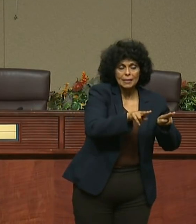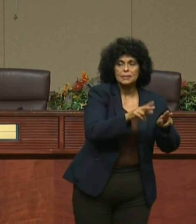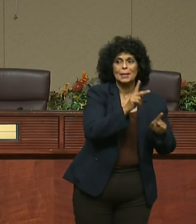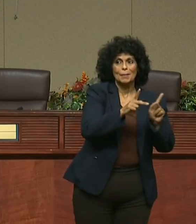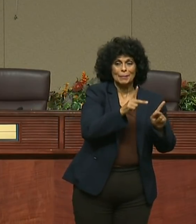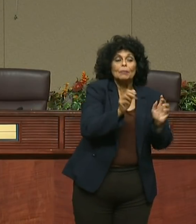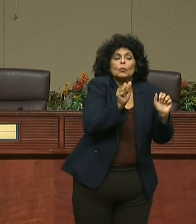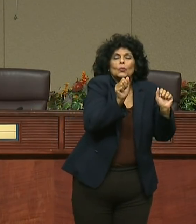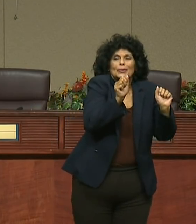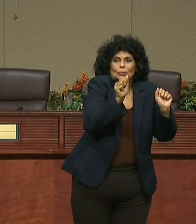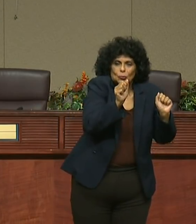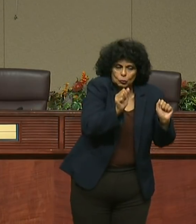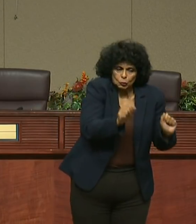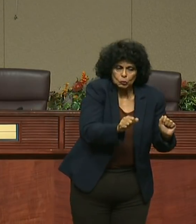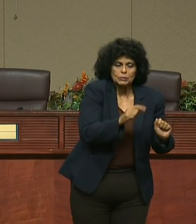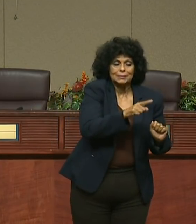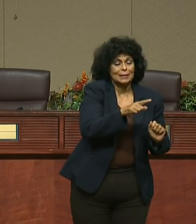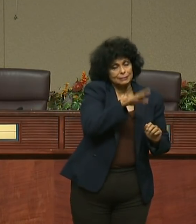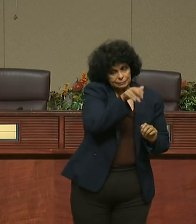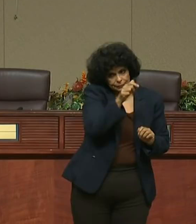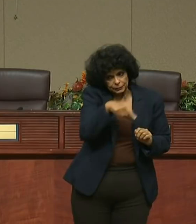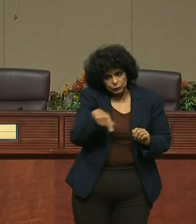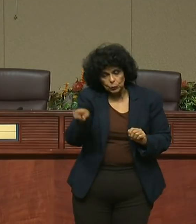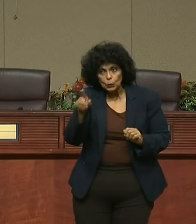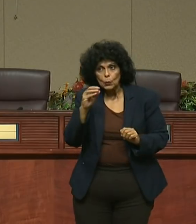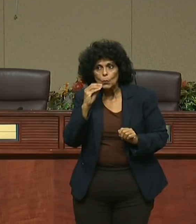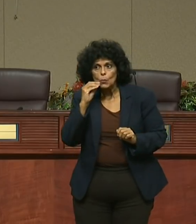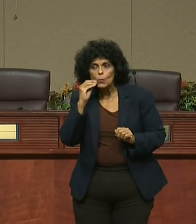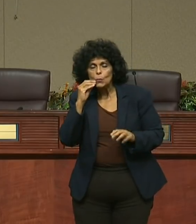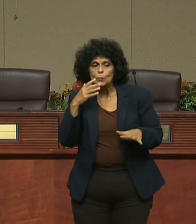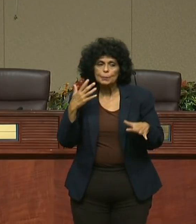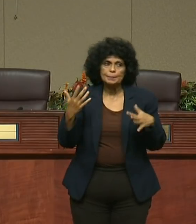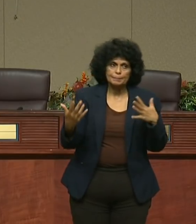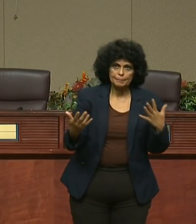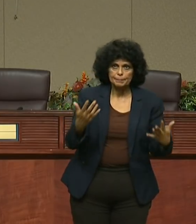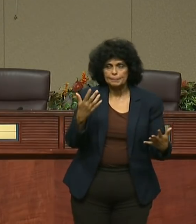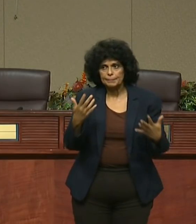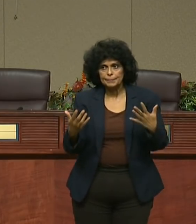in a situation like this is, it's a counterpoint.